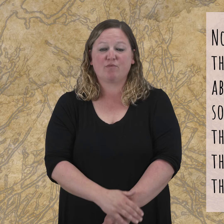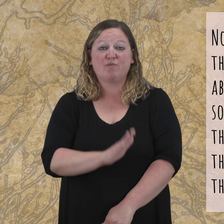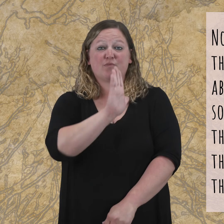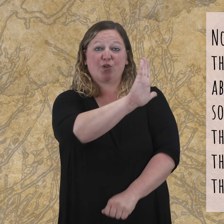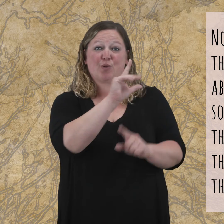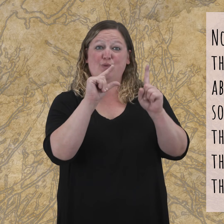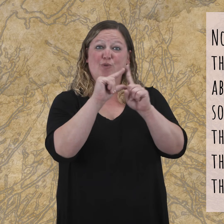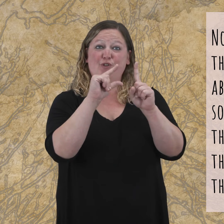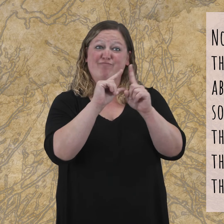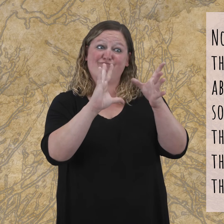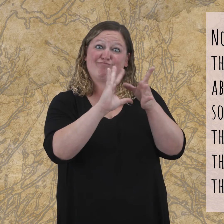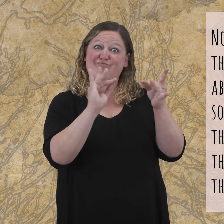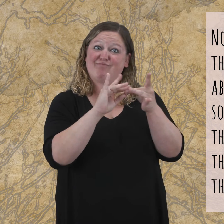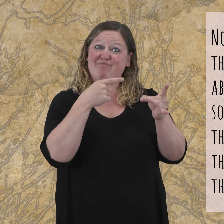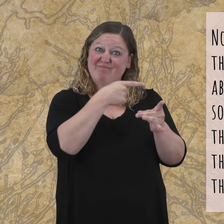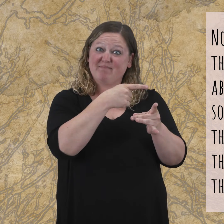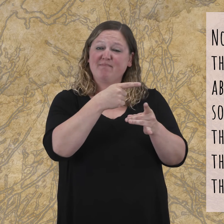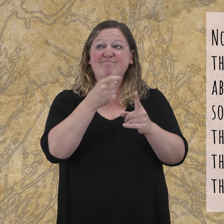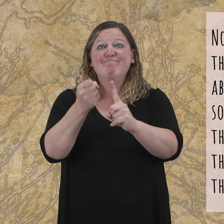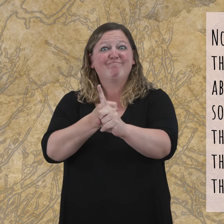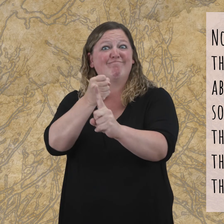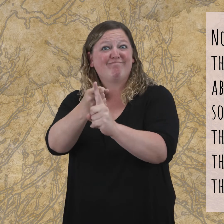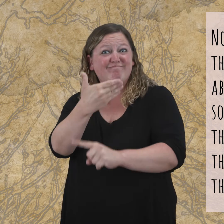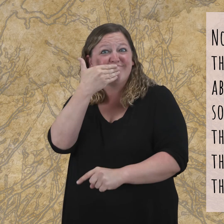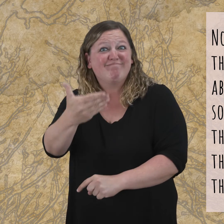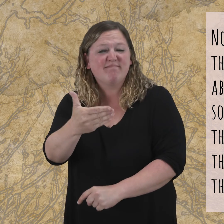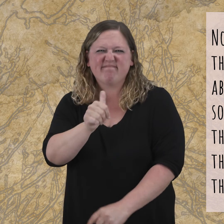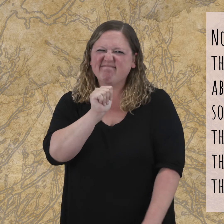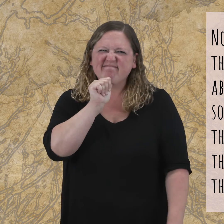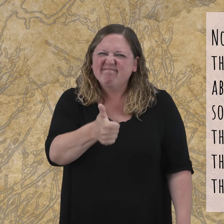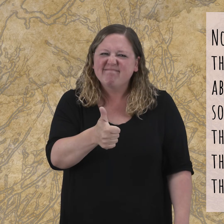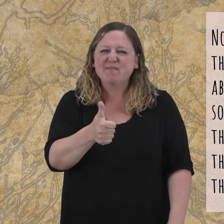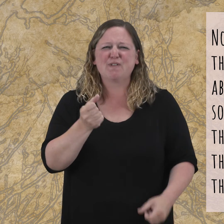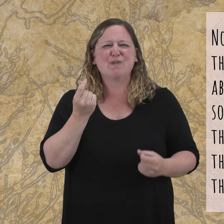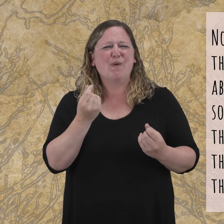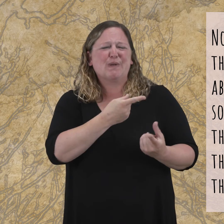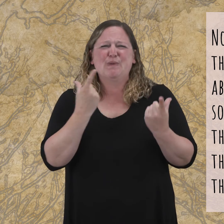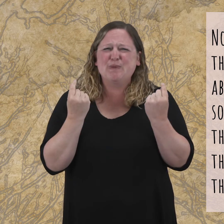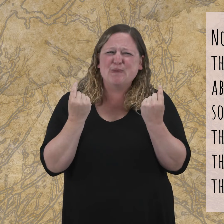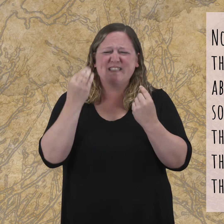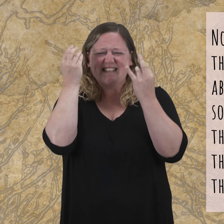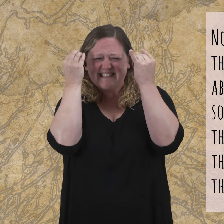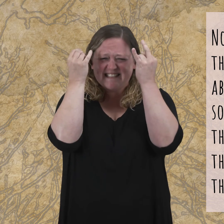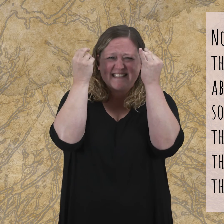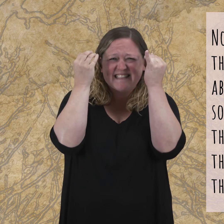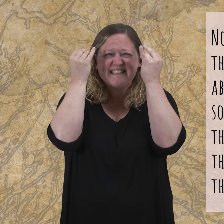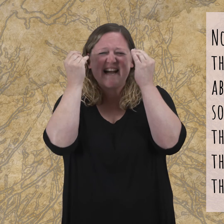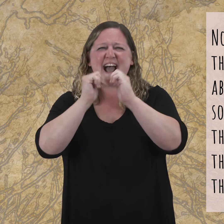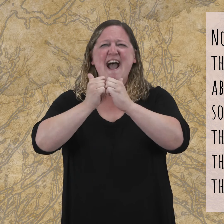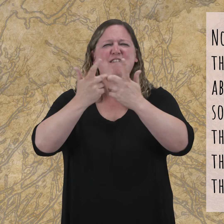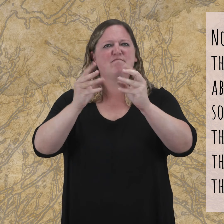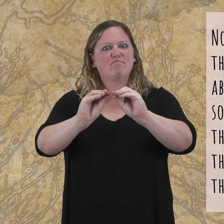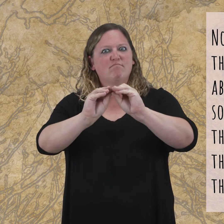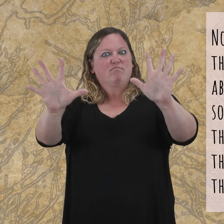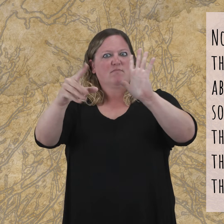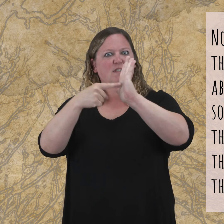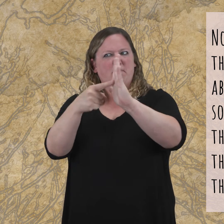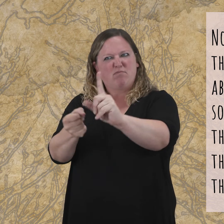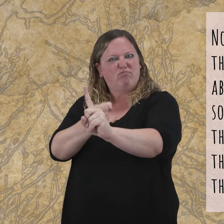No words he could say did the least good, so he cast about in his mind for some very striking